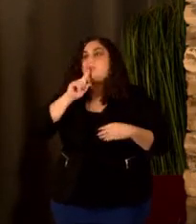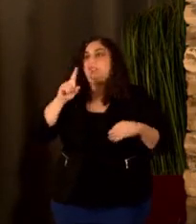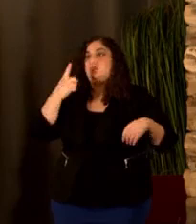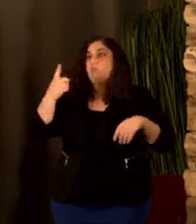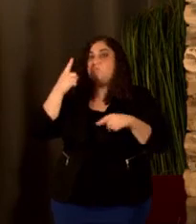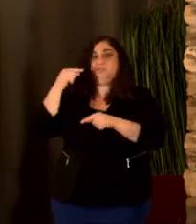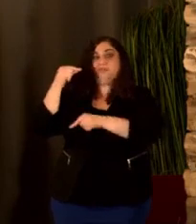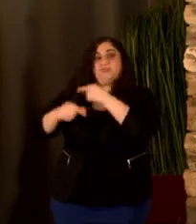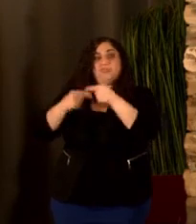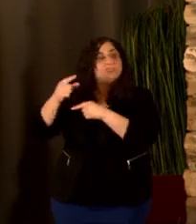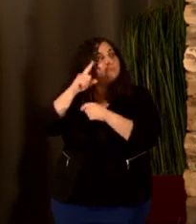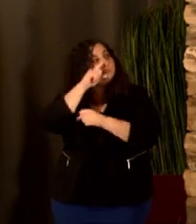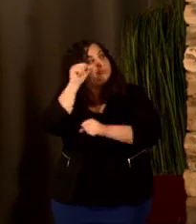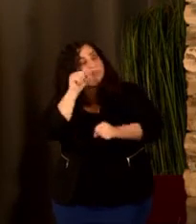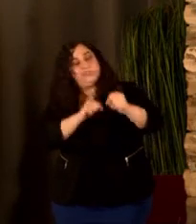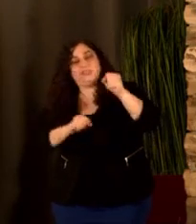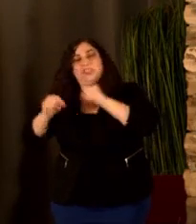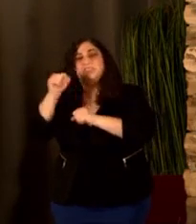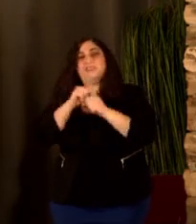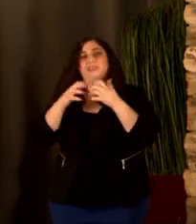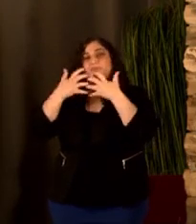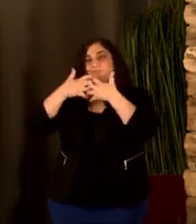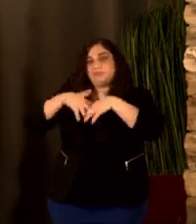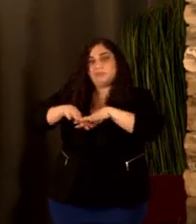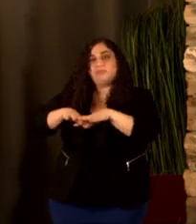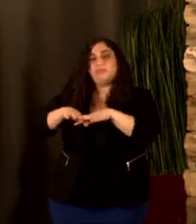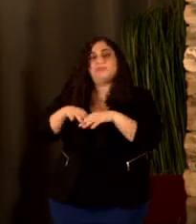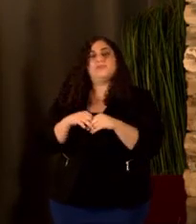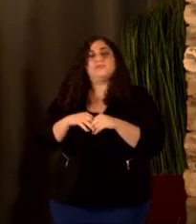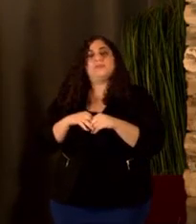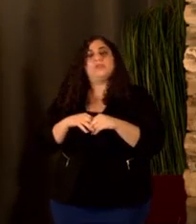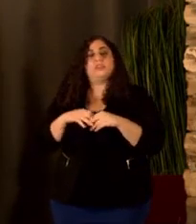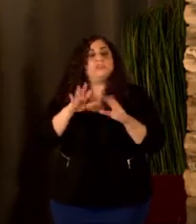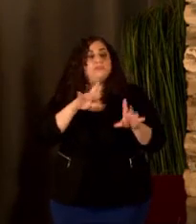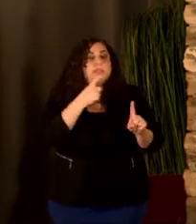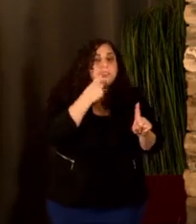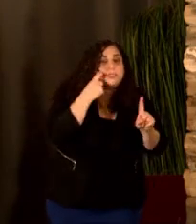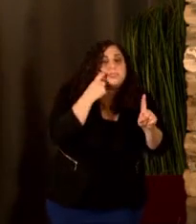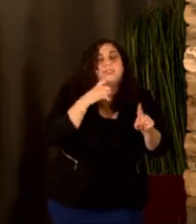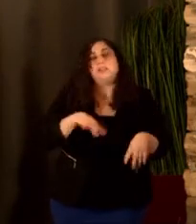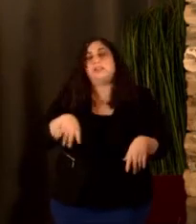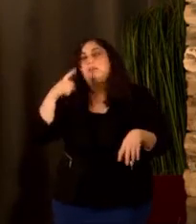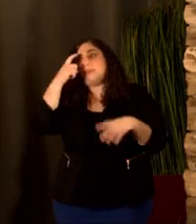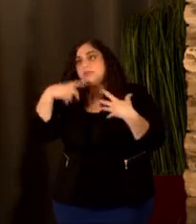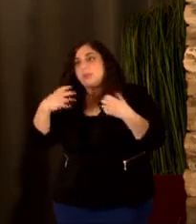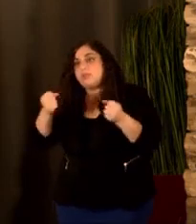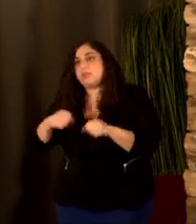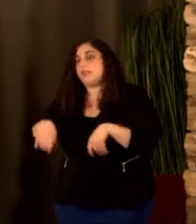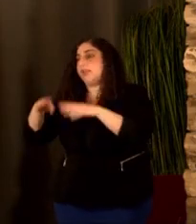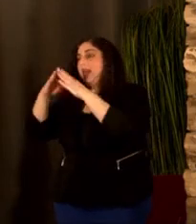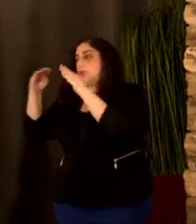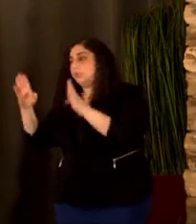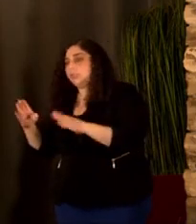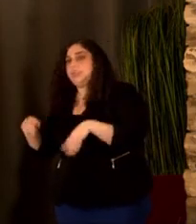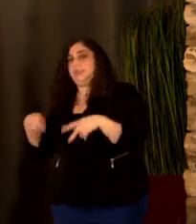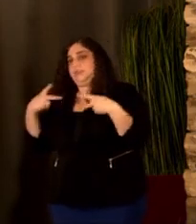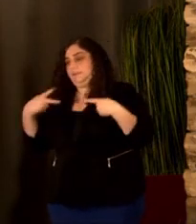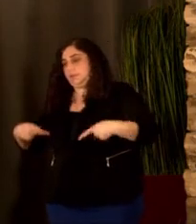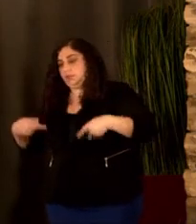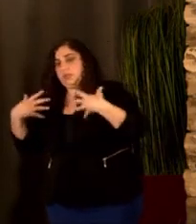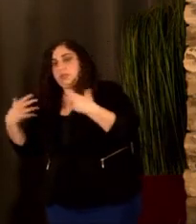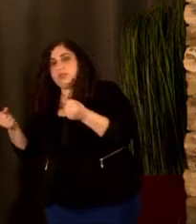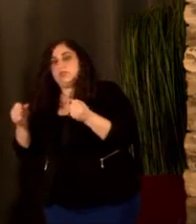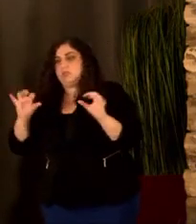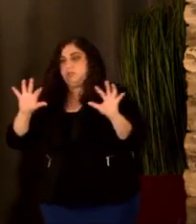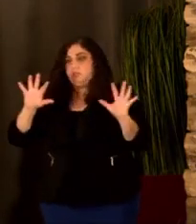strategy to integrate substance abuse, mental health, housing, physical health, and completely reform